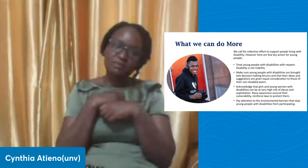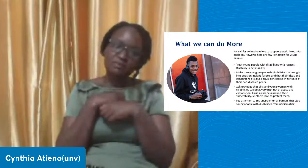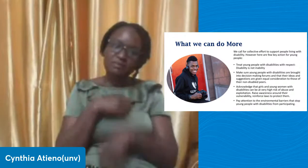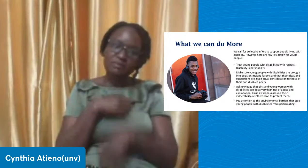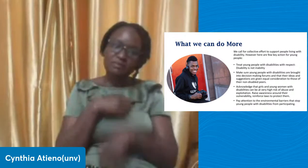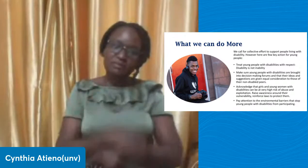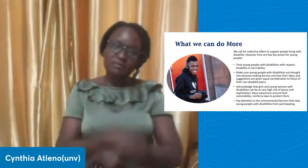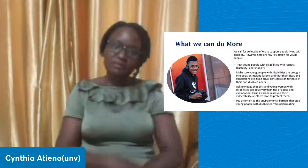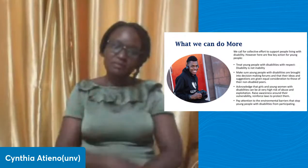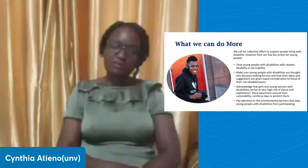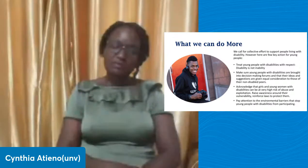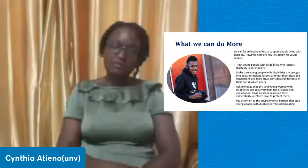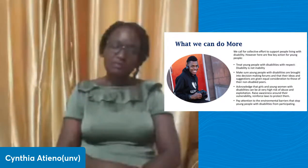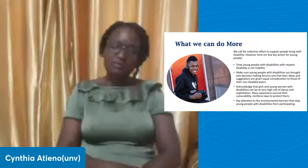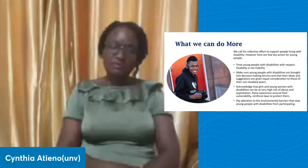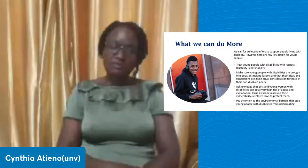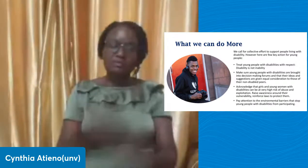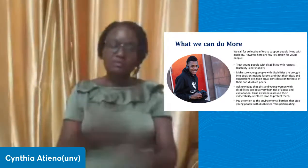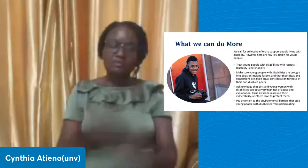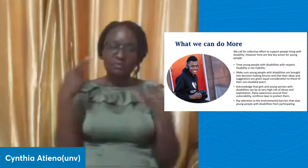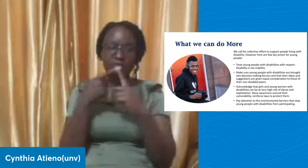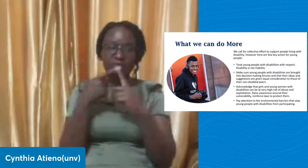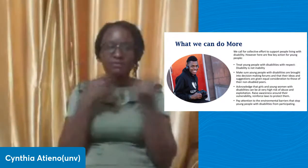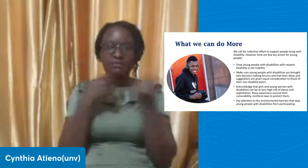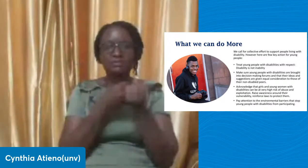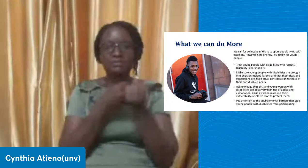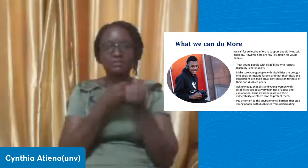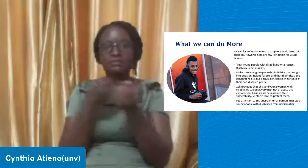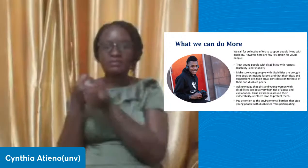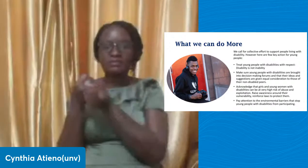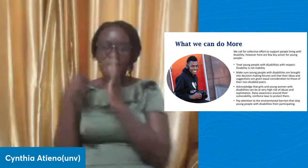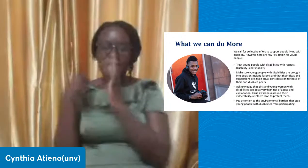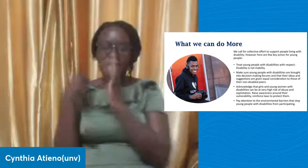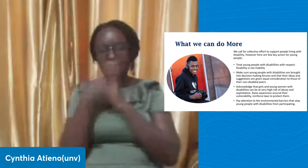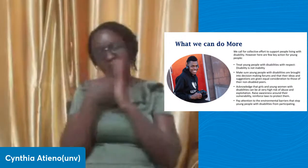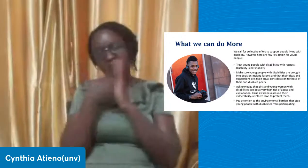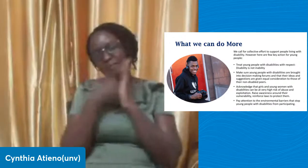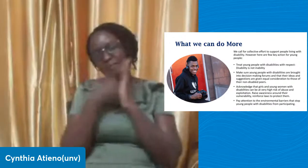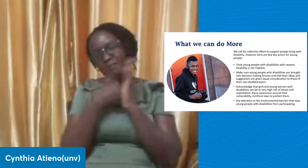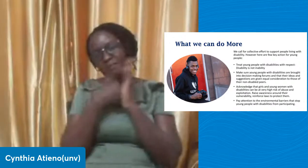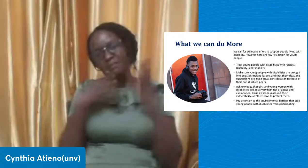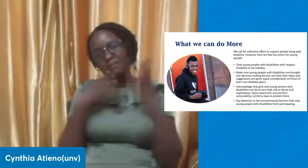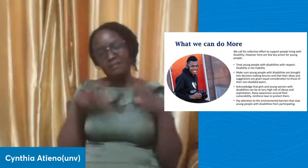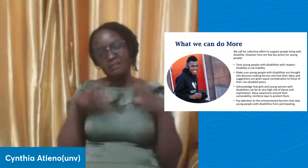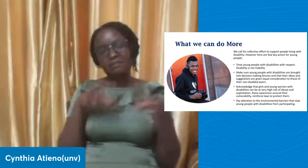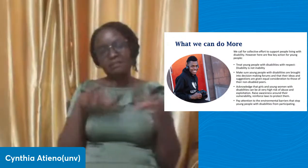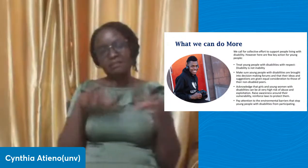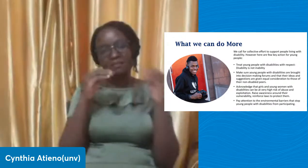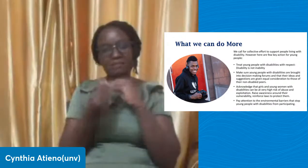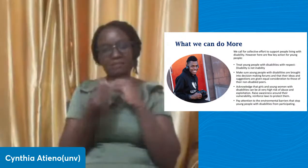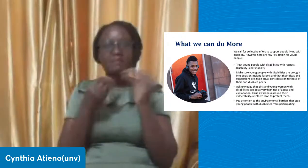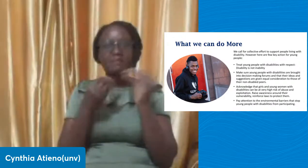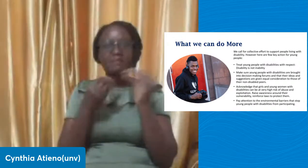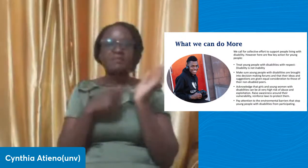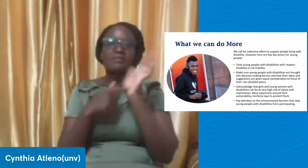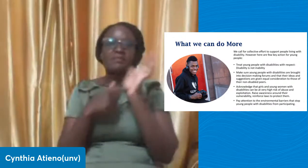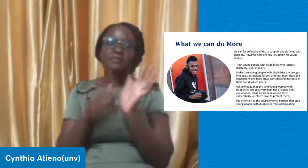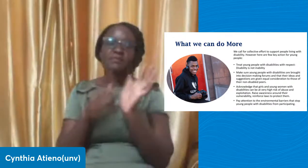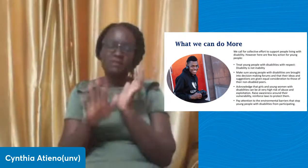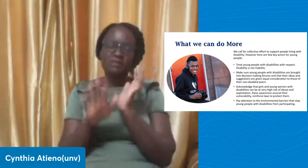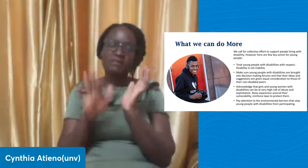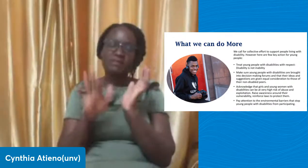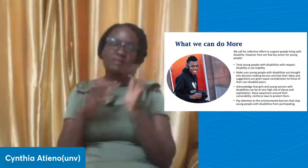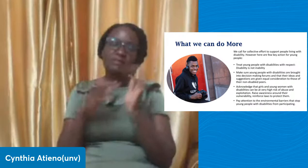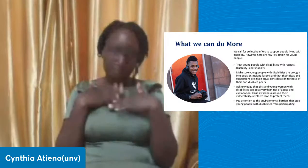to help disabled people by showing them respect, because disability doesn't mean